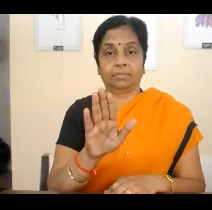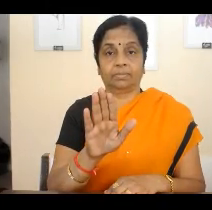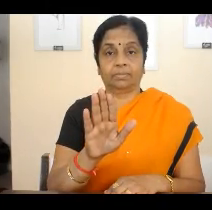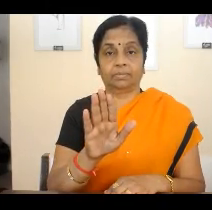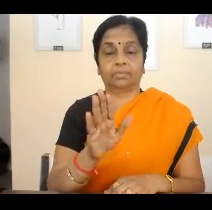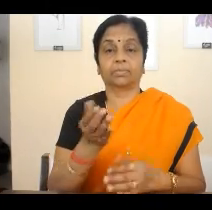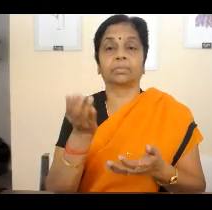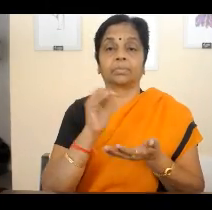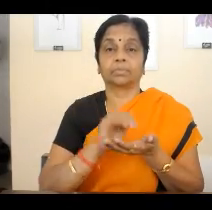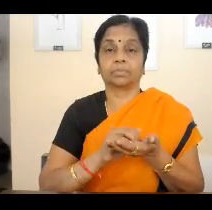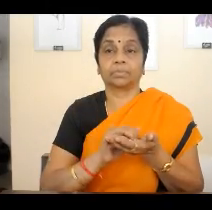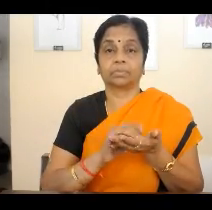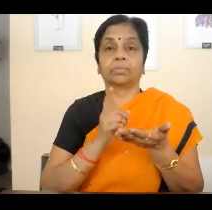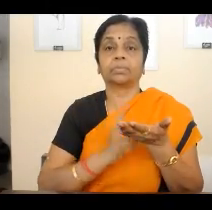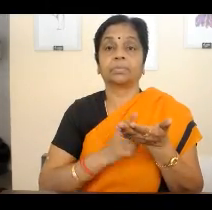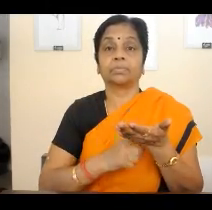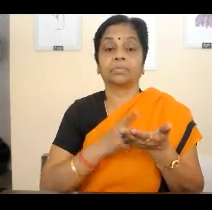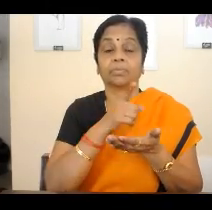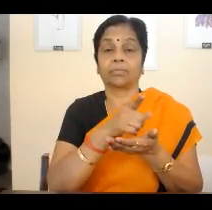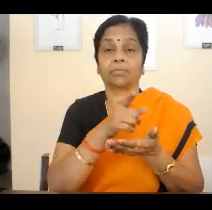and teachers who teach disabilities